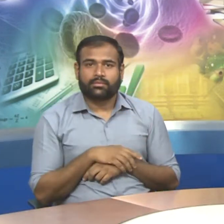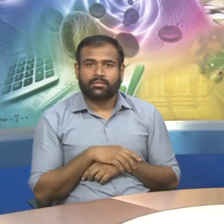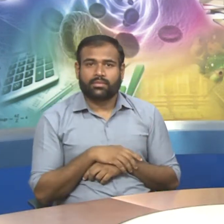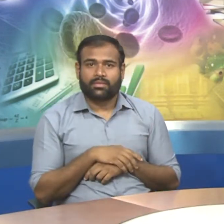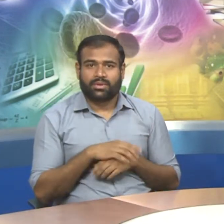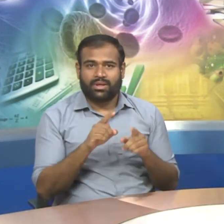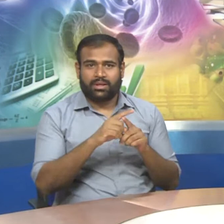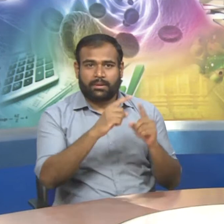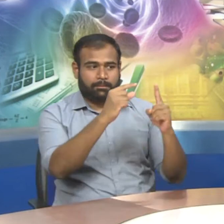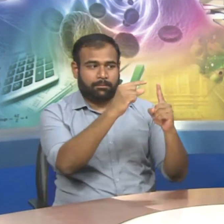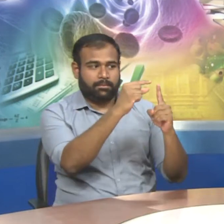see the screen.